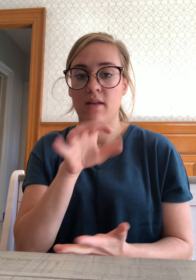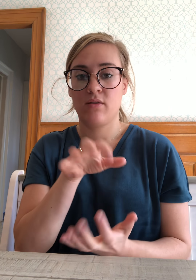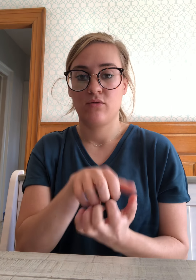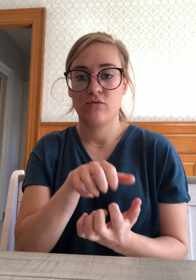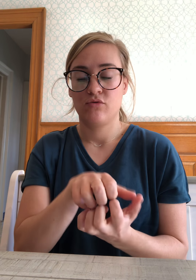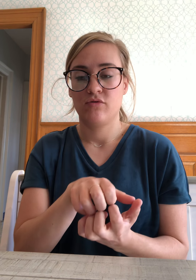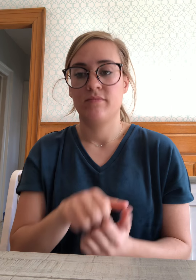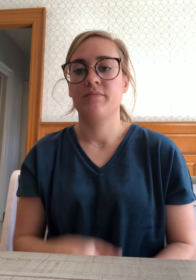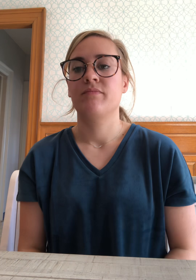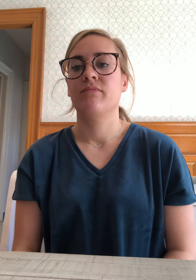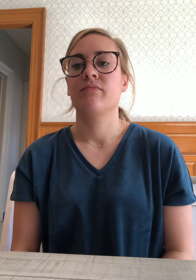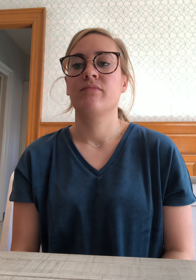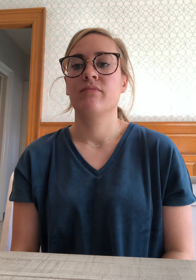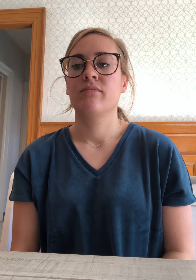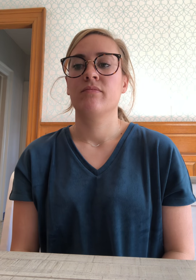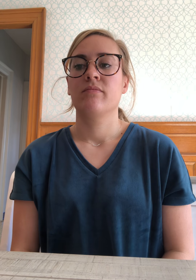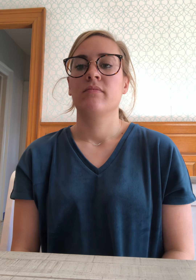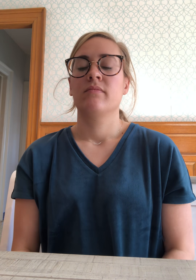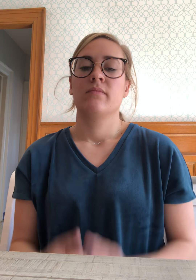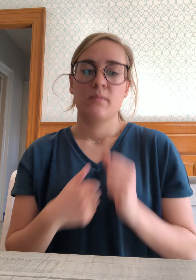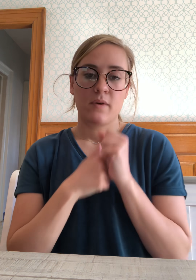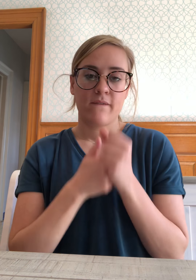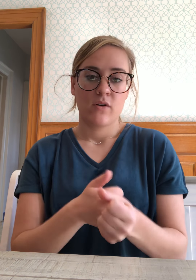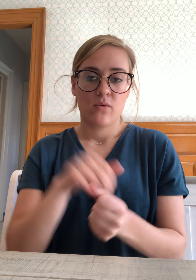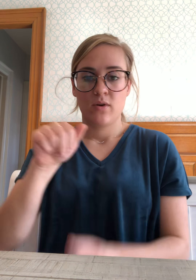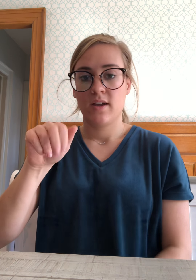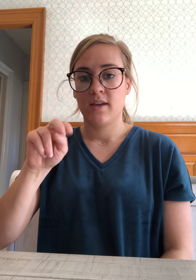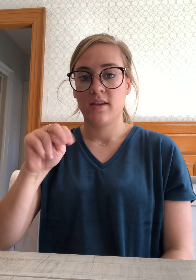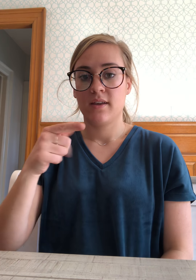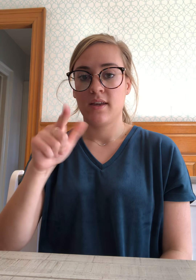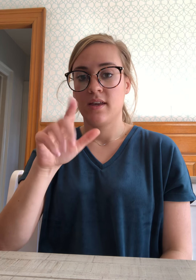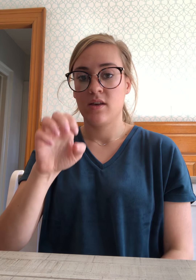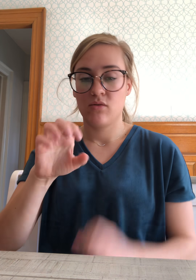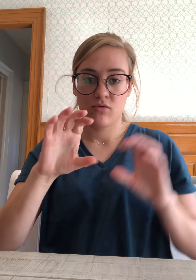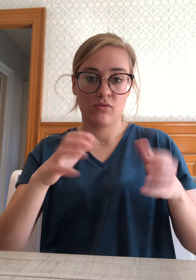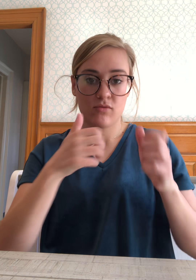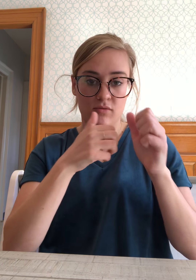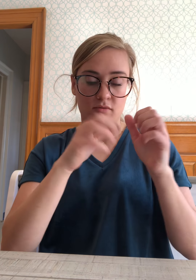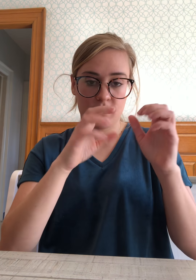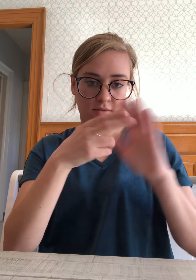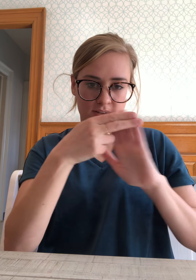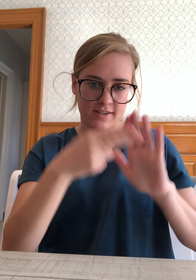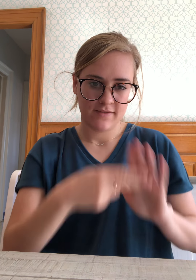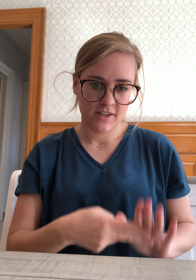Along with the angle classification, there's a Dewey-Anderson classification.